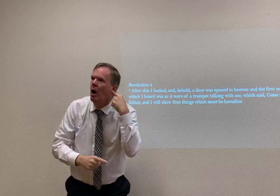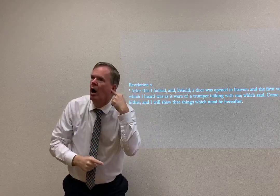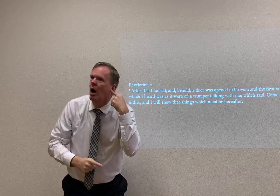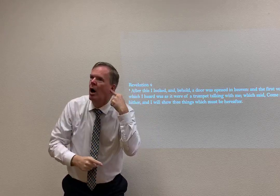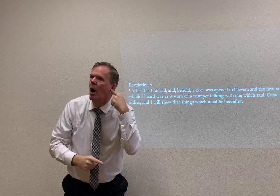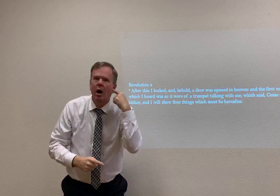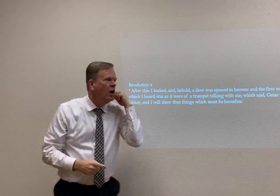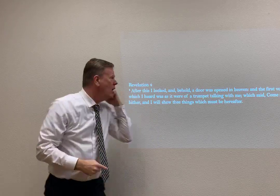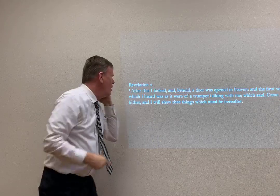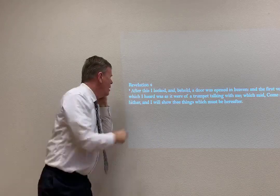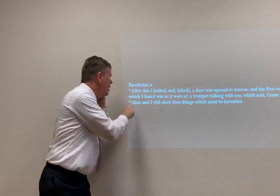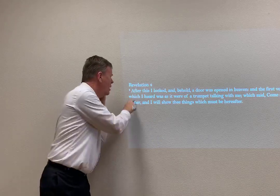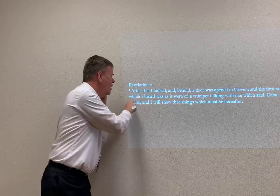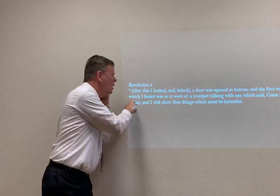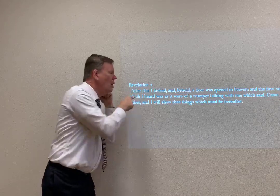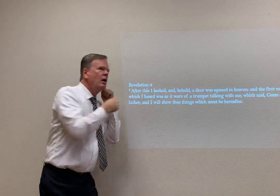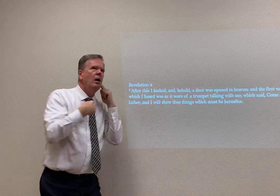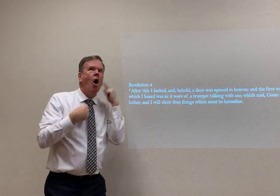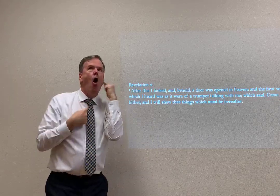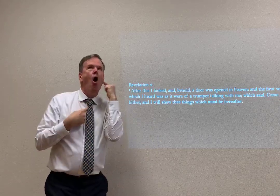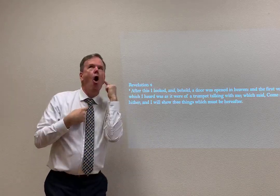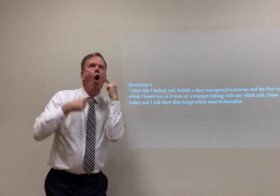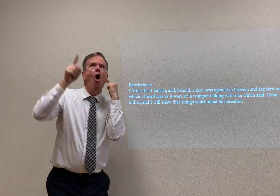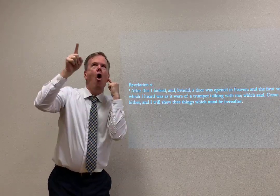And the first voice which I heard